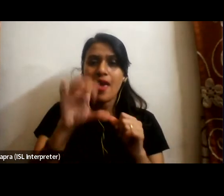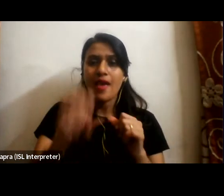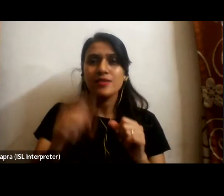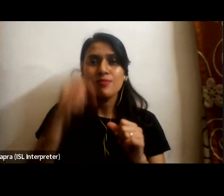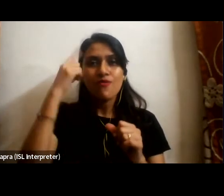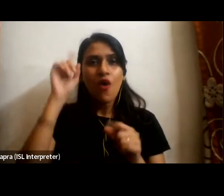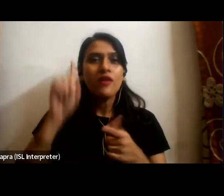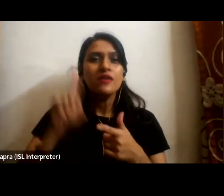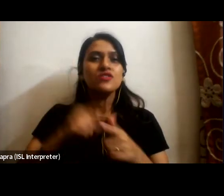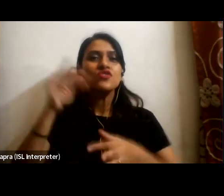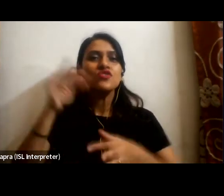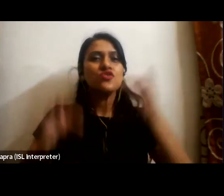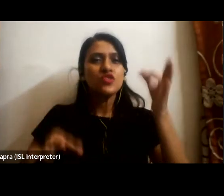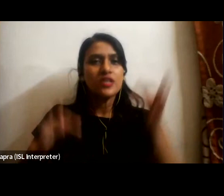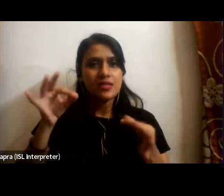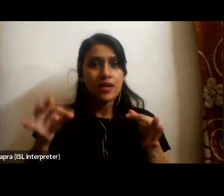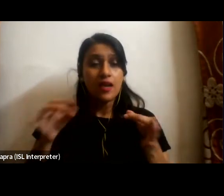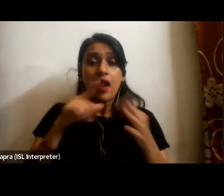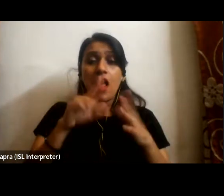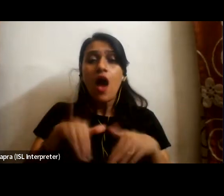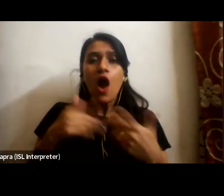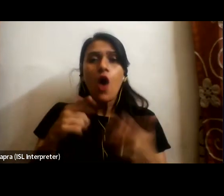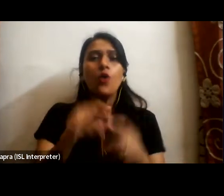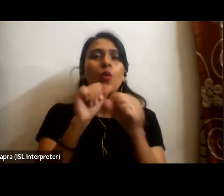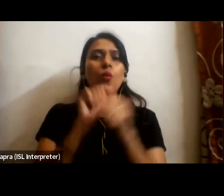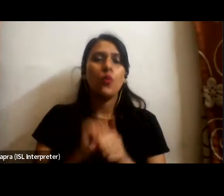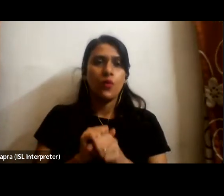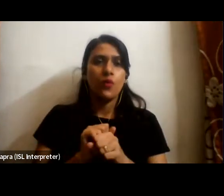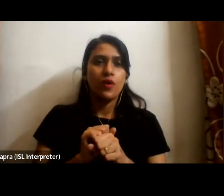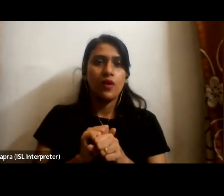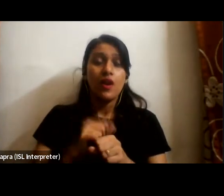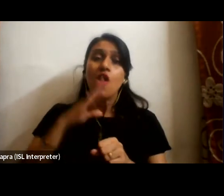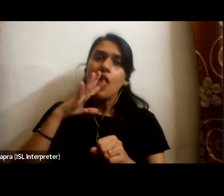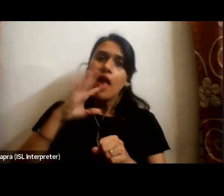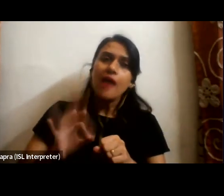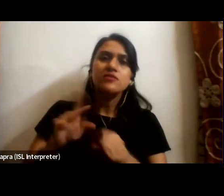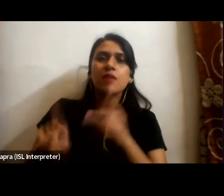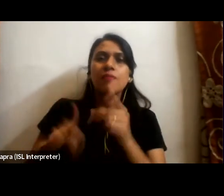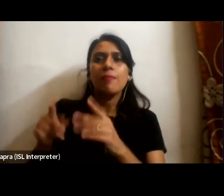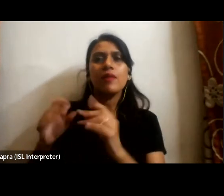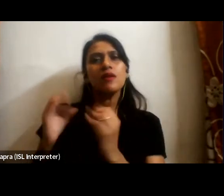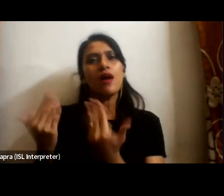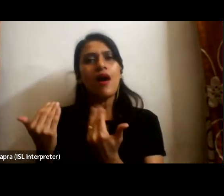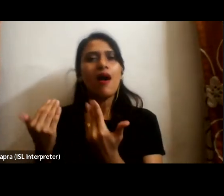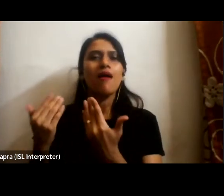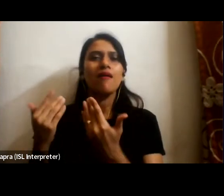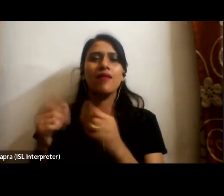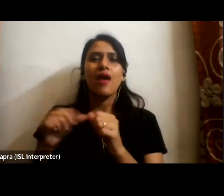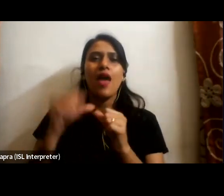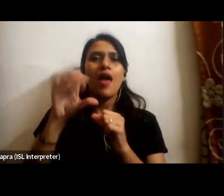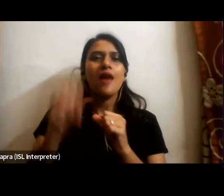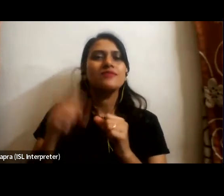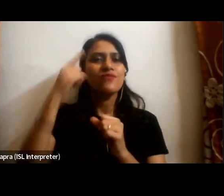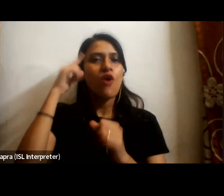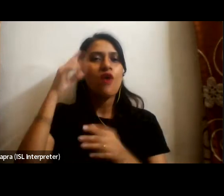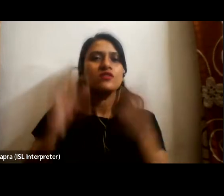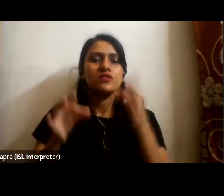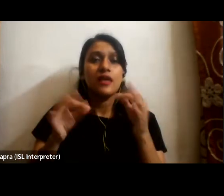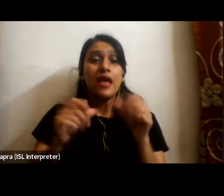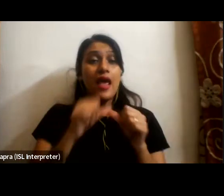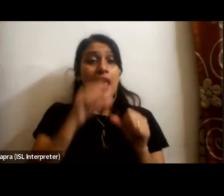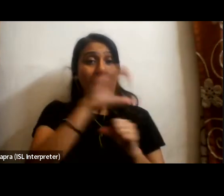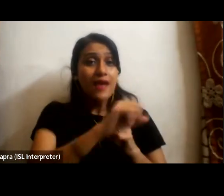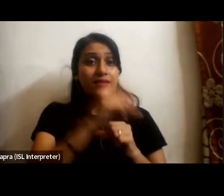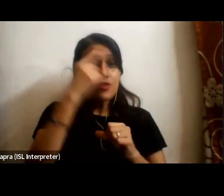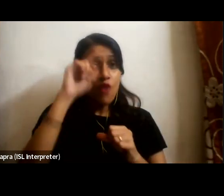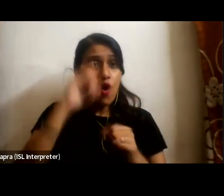you reform your working so that people can actually get access to justice and not just access to the Supreme Court? So, in those senses, we Right. say that the